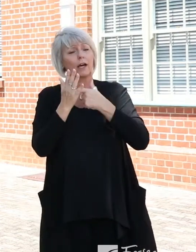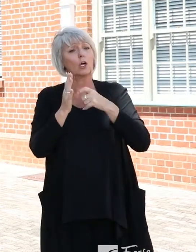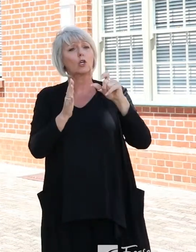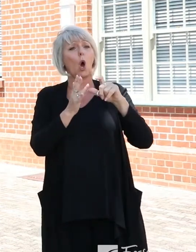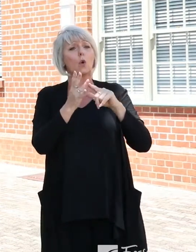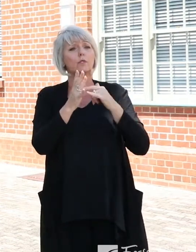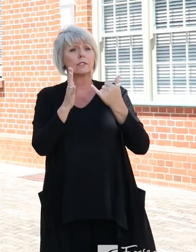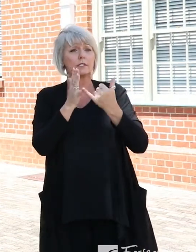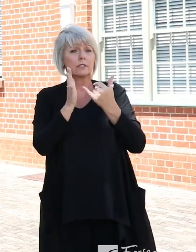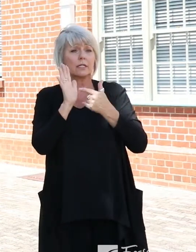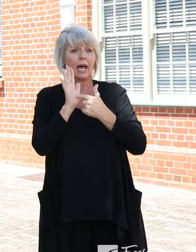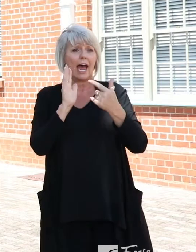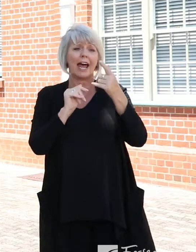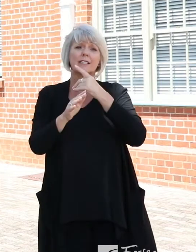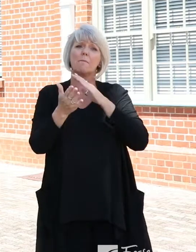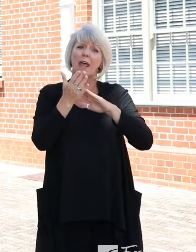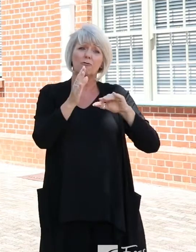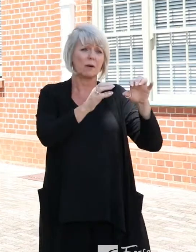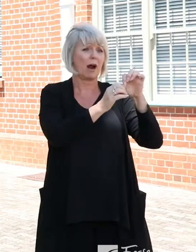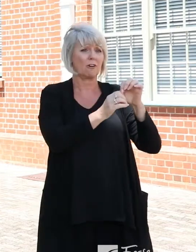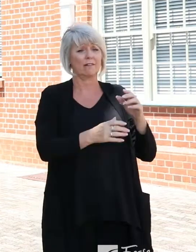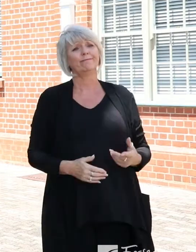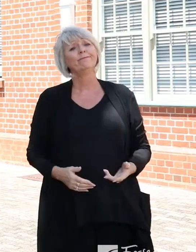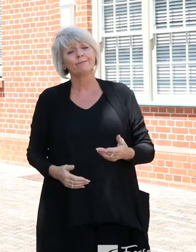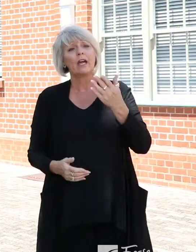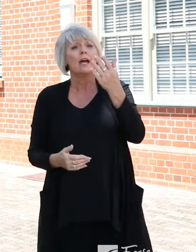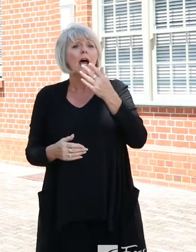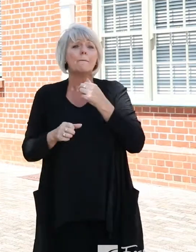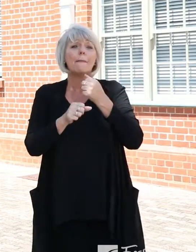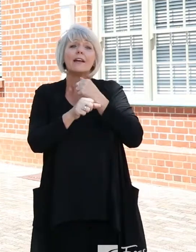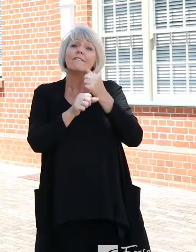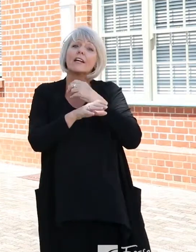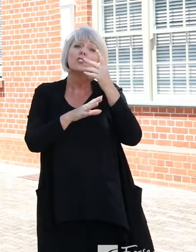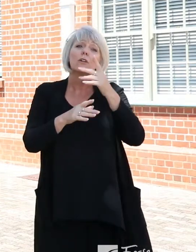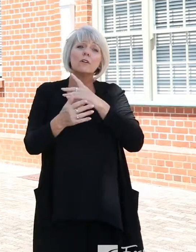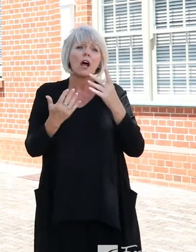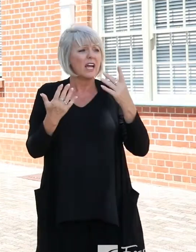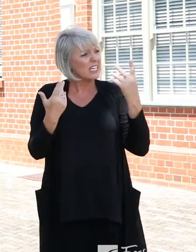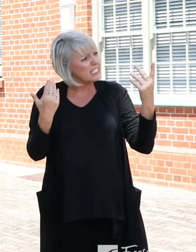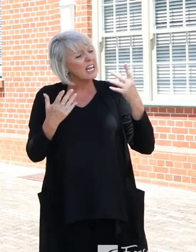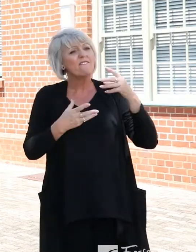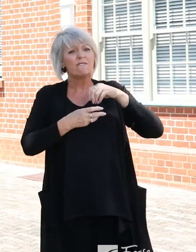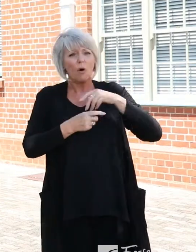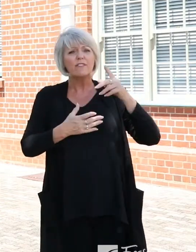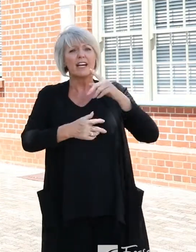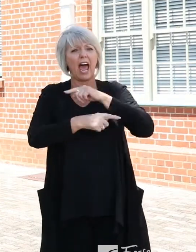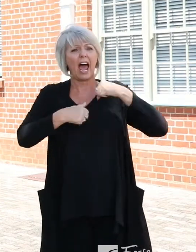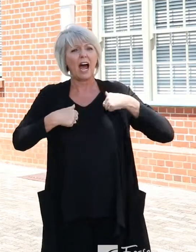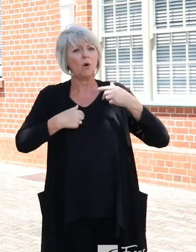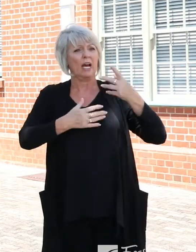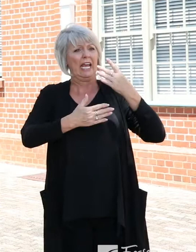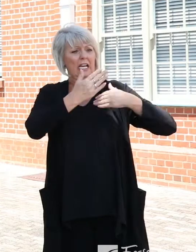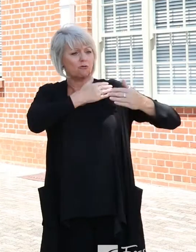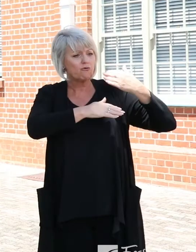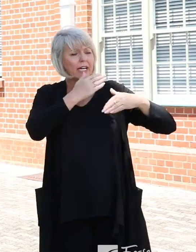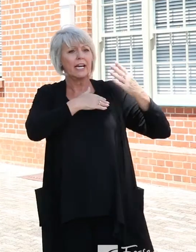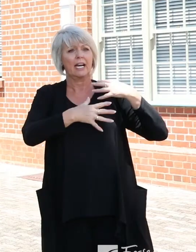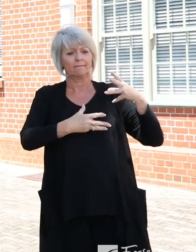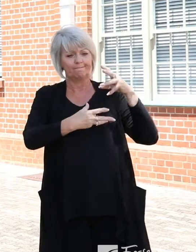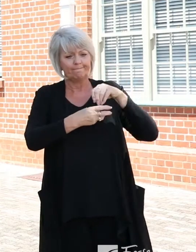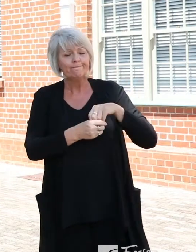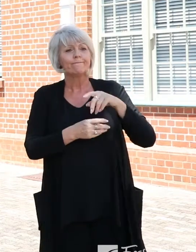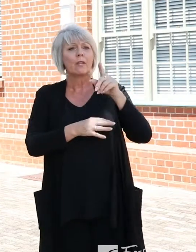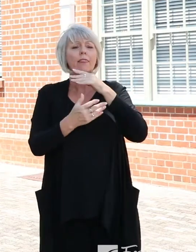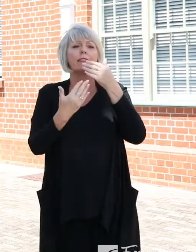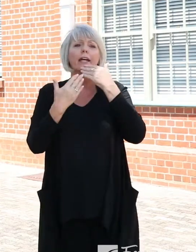a historic day for Maryborough. Manufacturing runs in our blood in Maryborough. It's a central part of our history, and thanks to Bruce